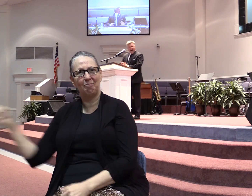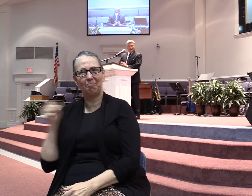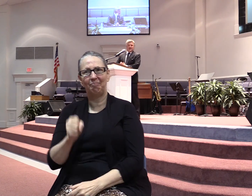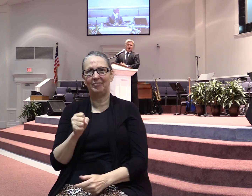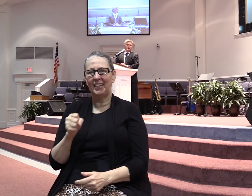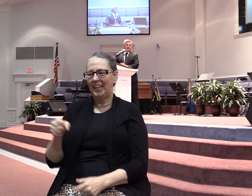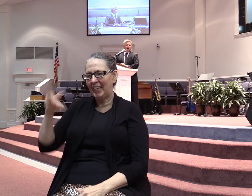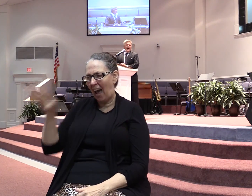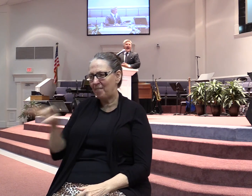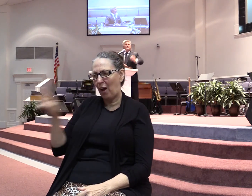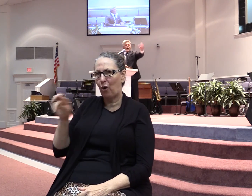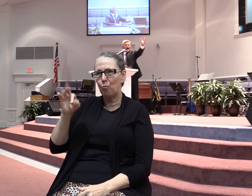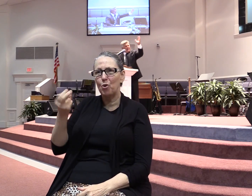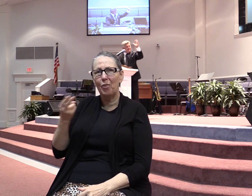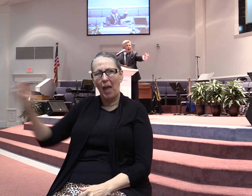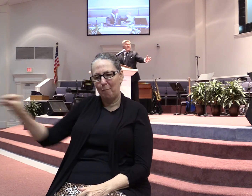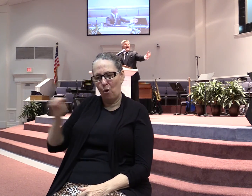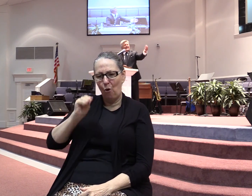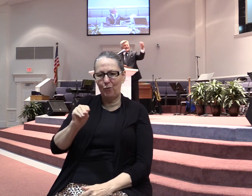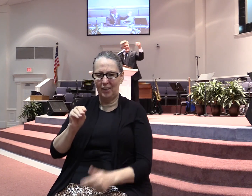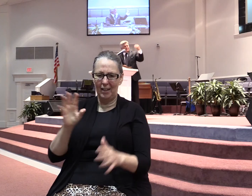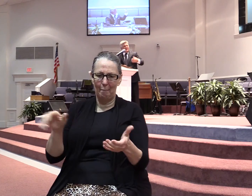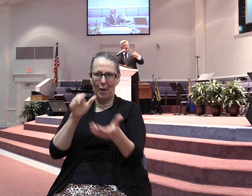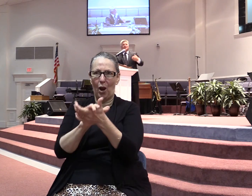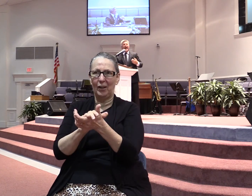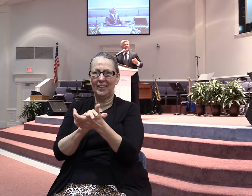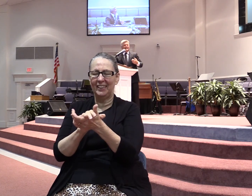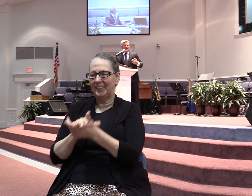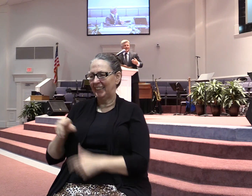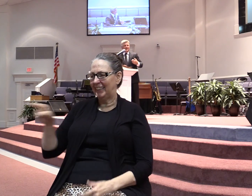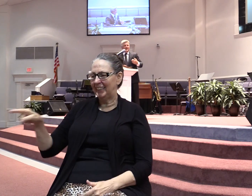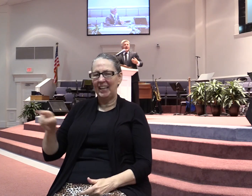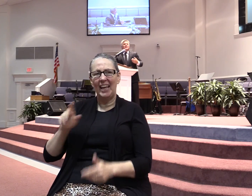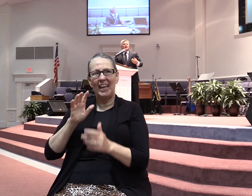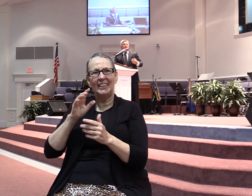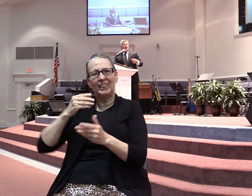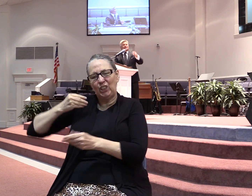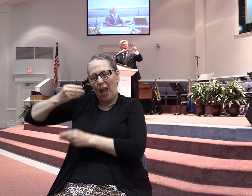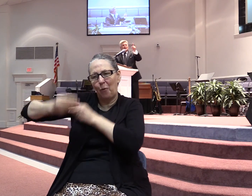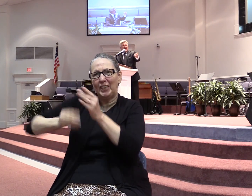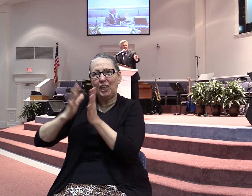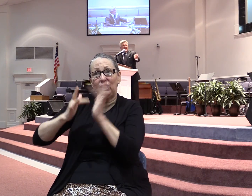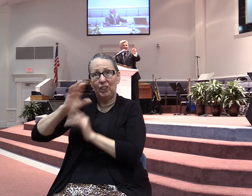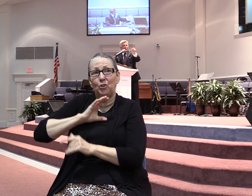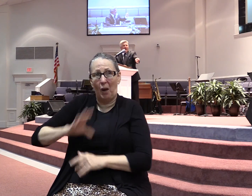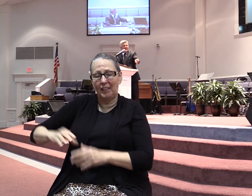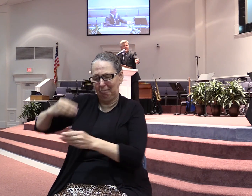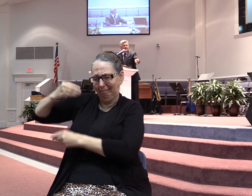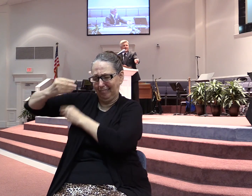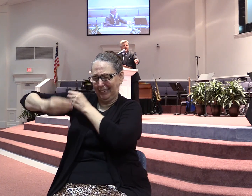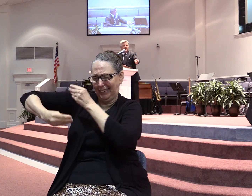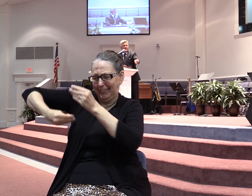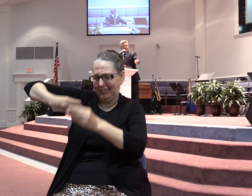God found her and brought a Moabite into the biblical narrative because God saw something in a